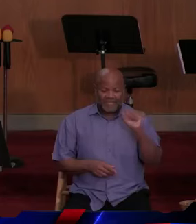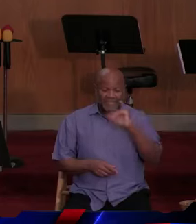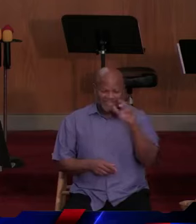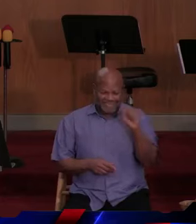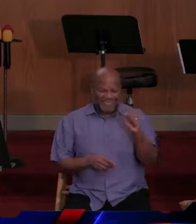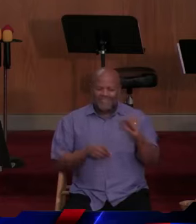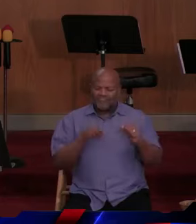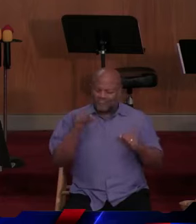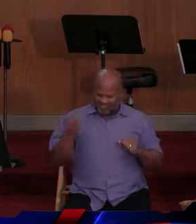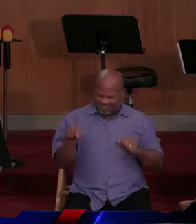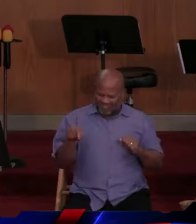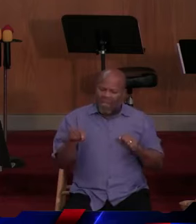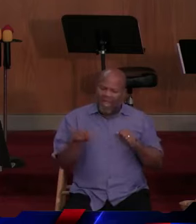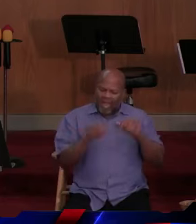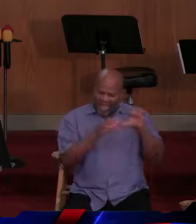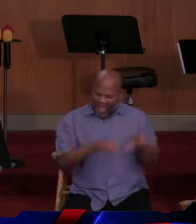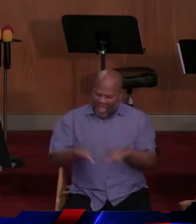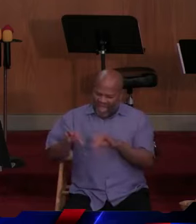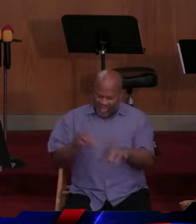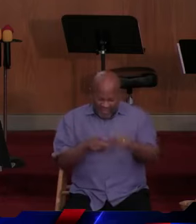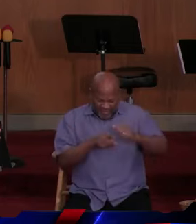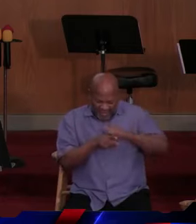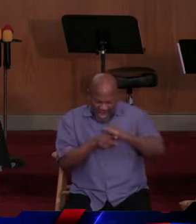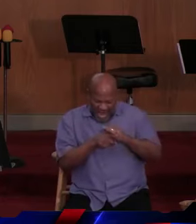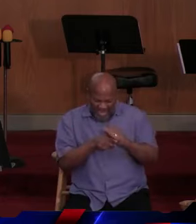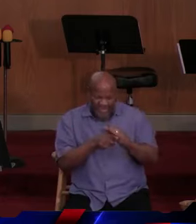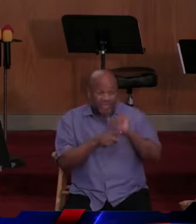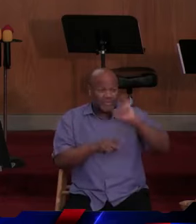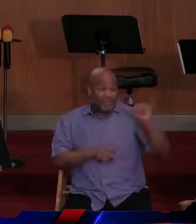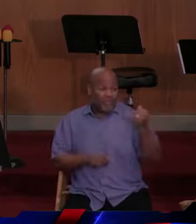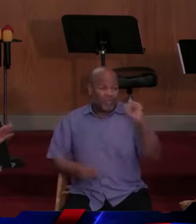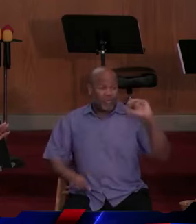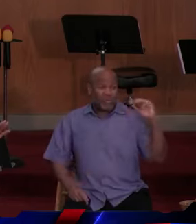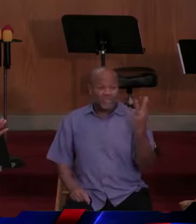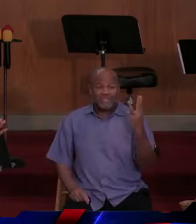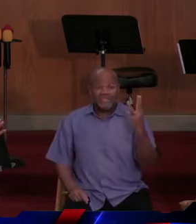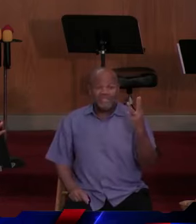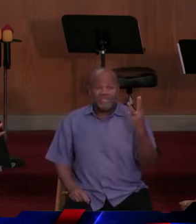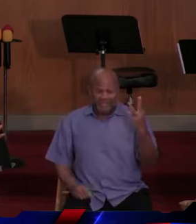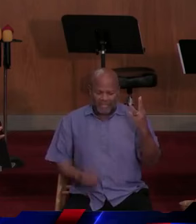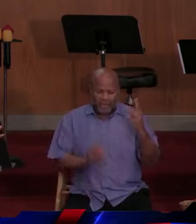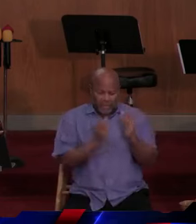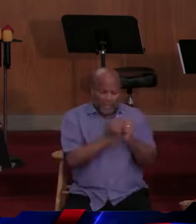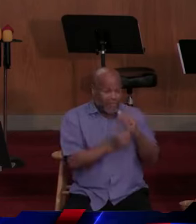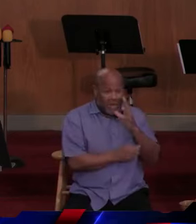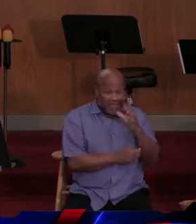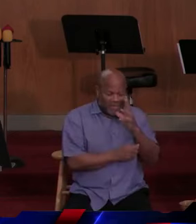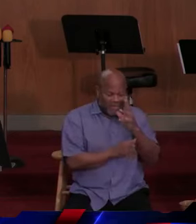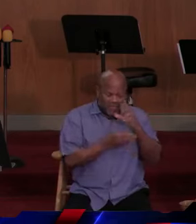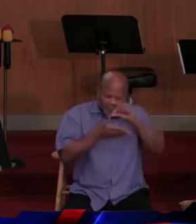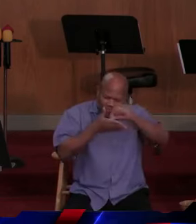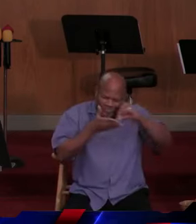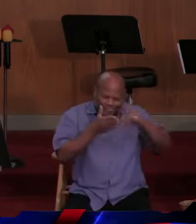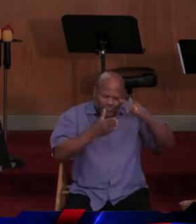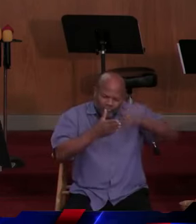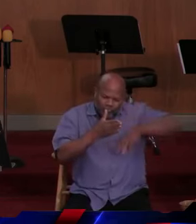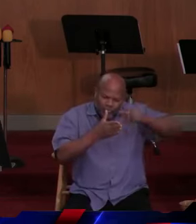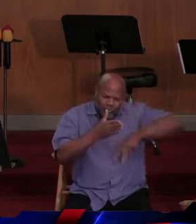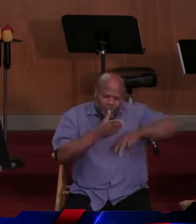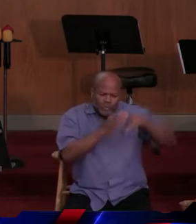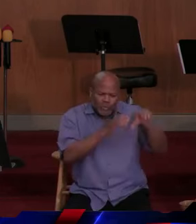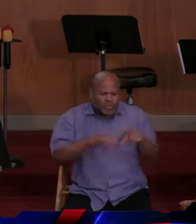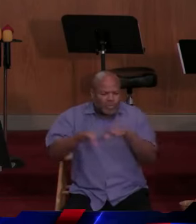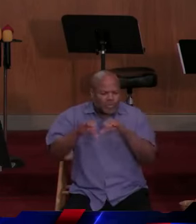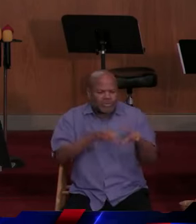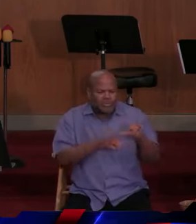Witness. Up until 1987, he would do scripture reading with his mother and do the Jehovah